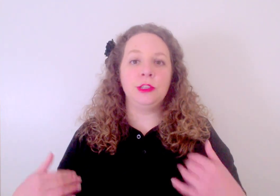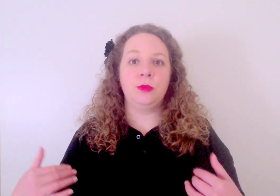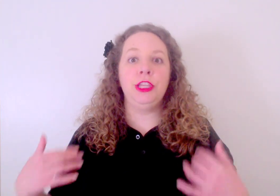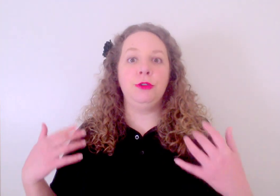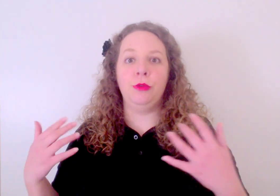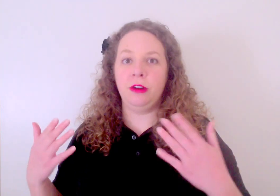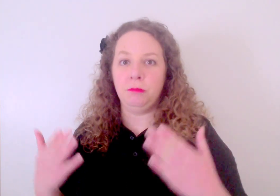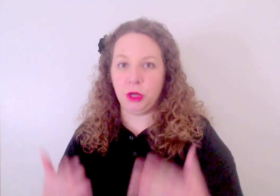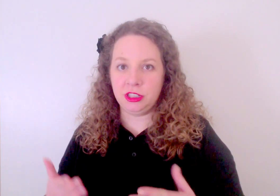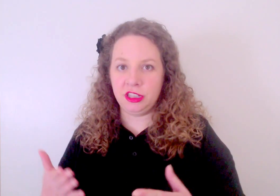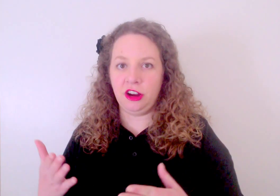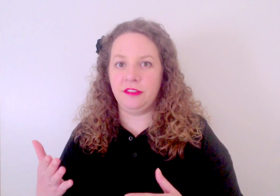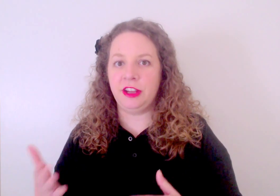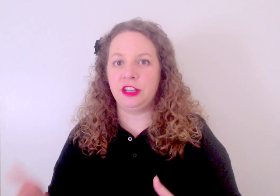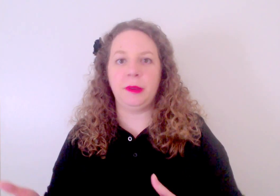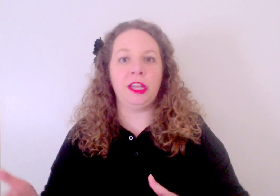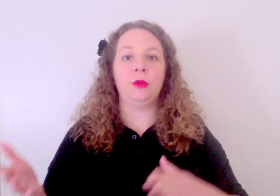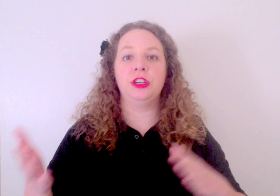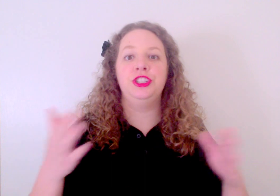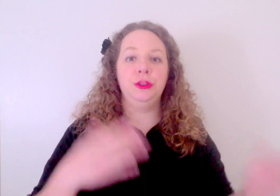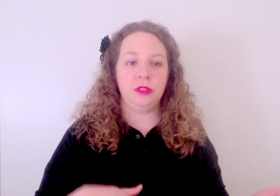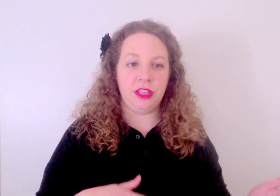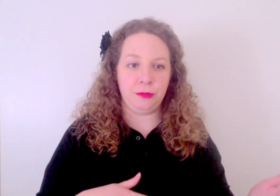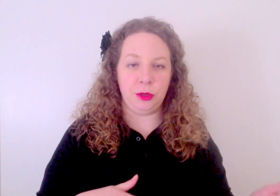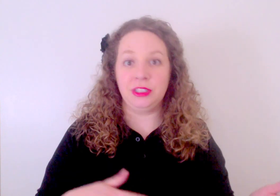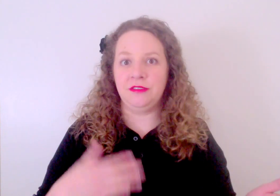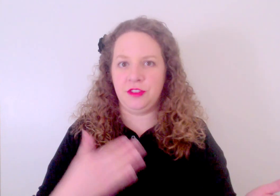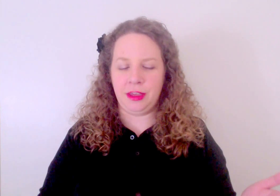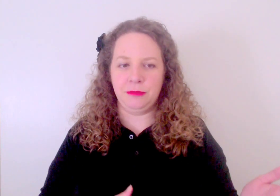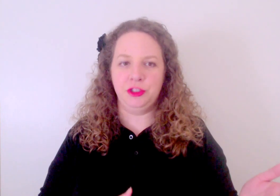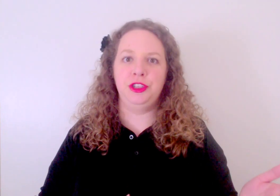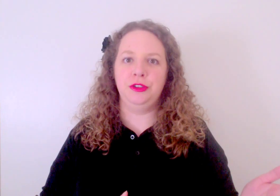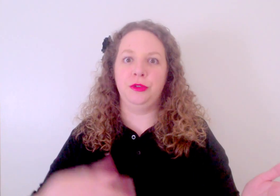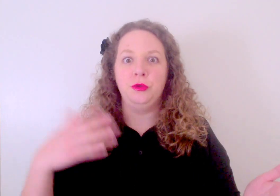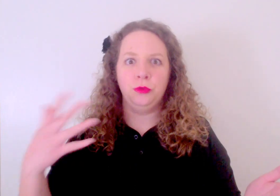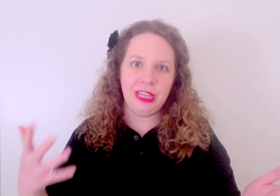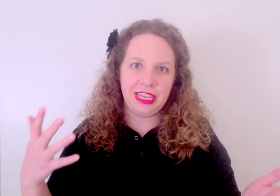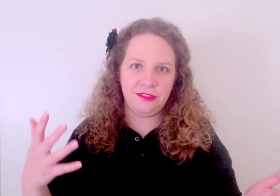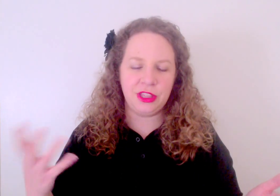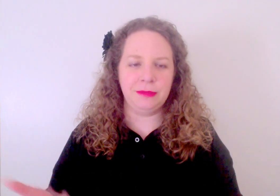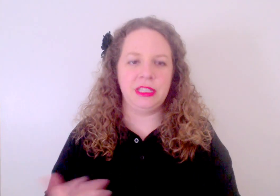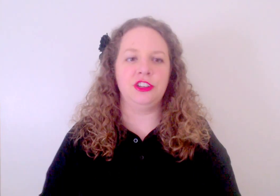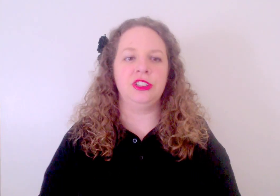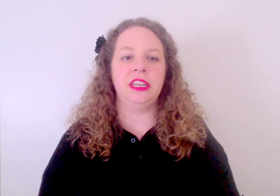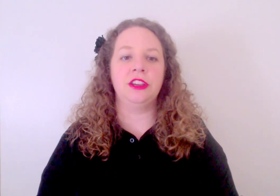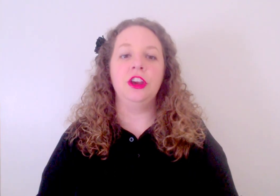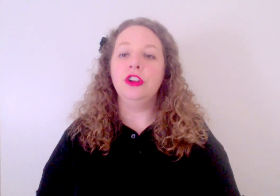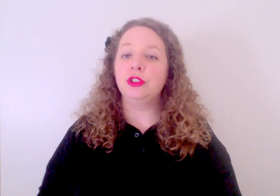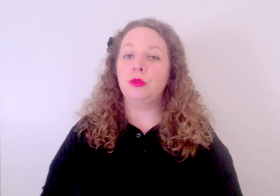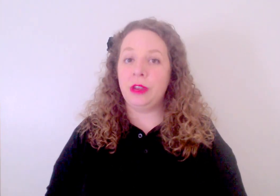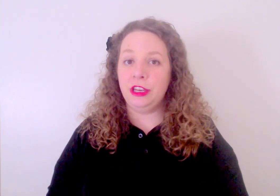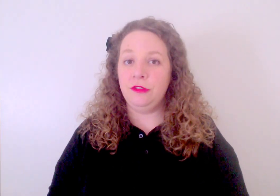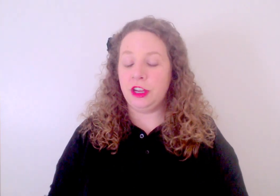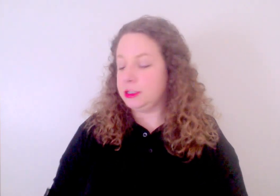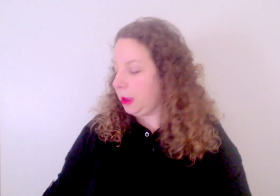when you personally are fingerspelling a word to another person for them to read, for them to understand. So when you fingerspell,